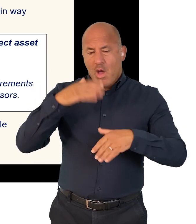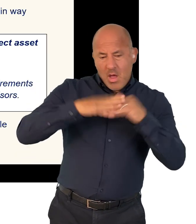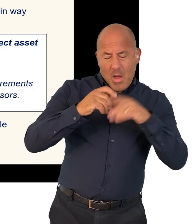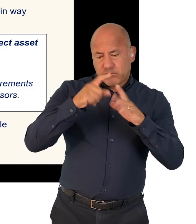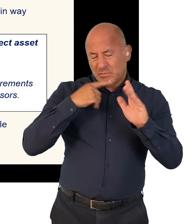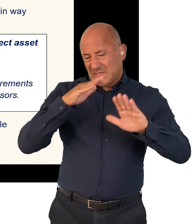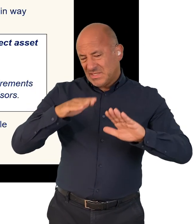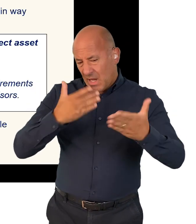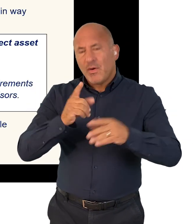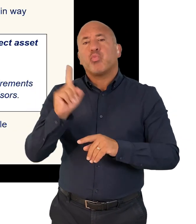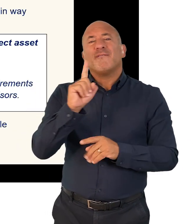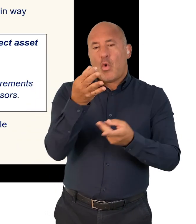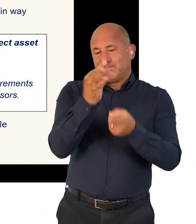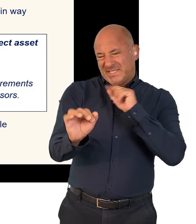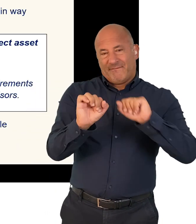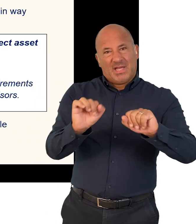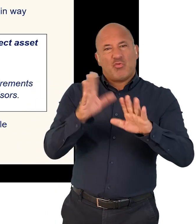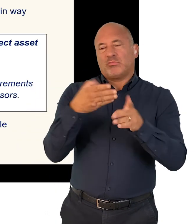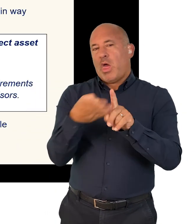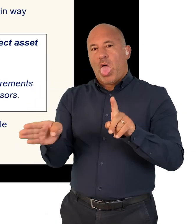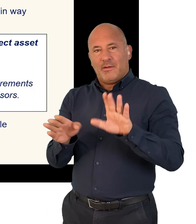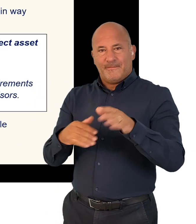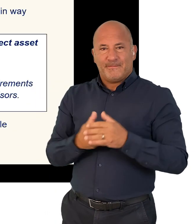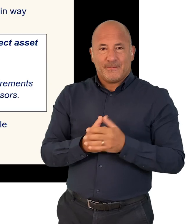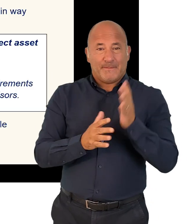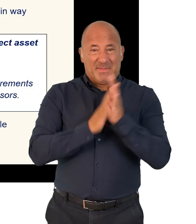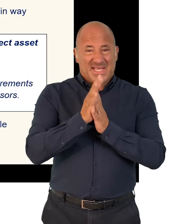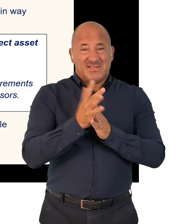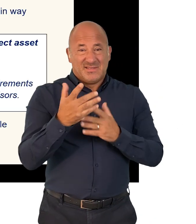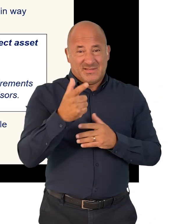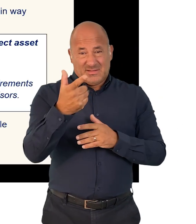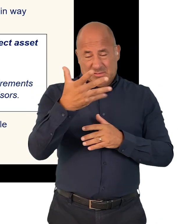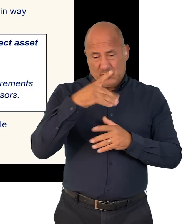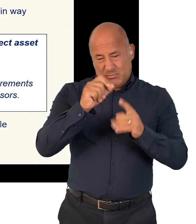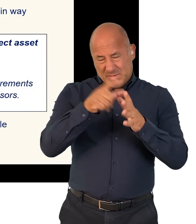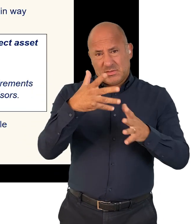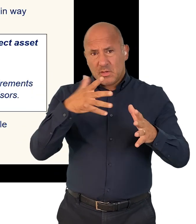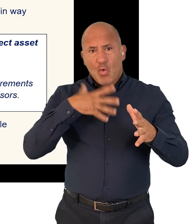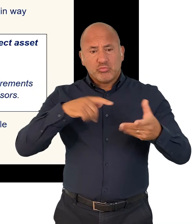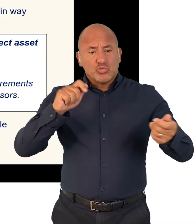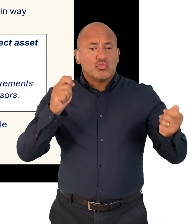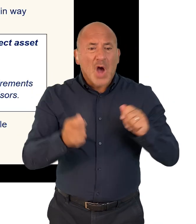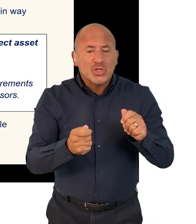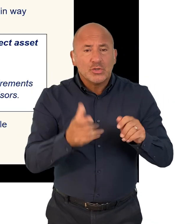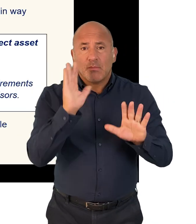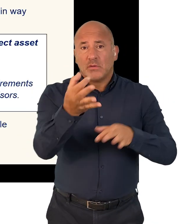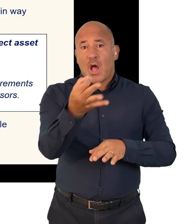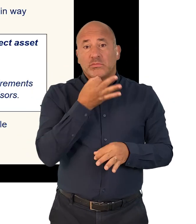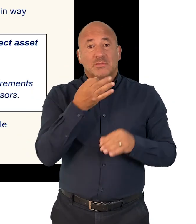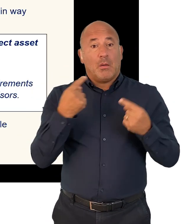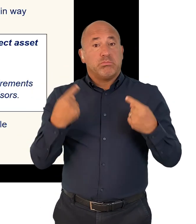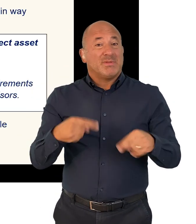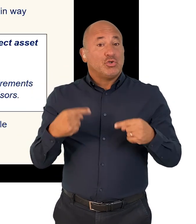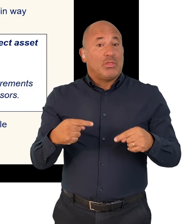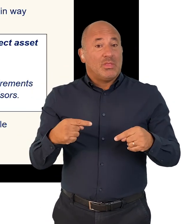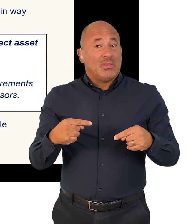asset being used in a specific way. In short, you will need to ask for the Arts Council's permission to make any changes to your